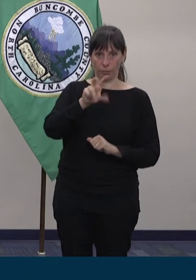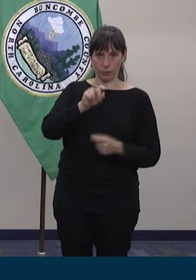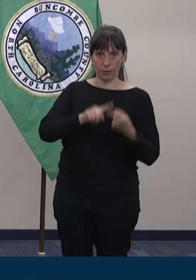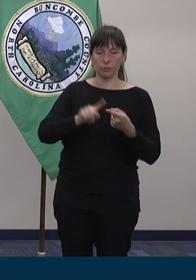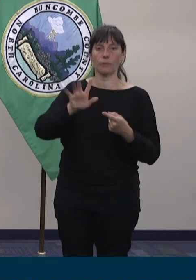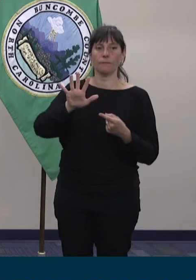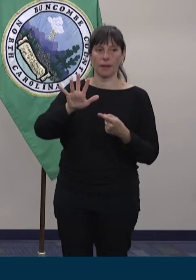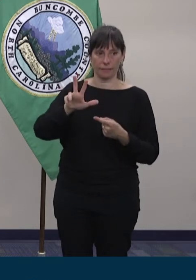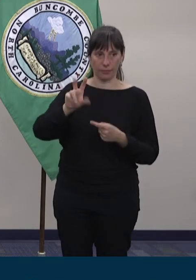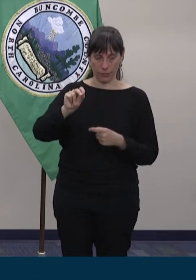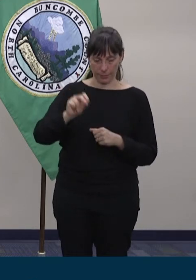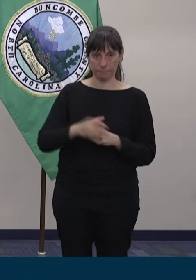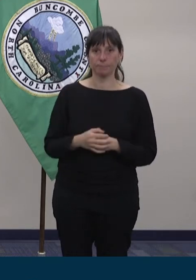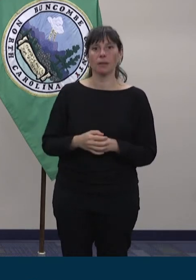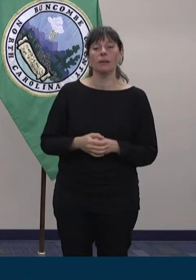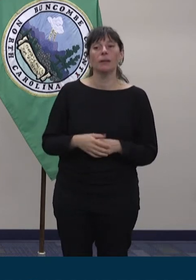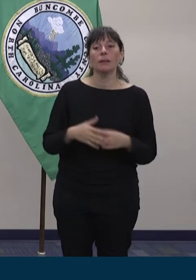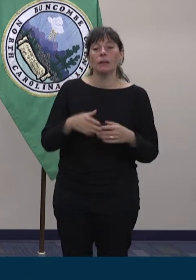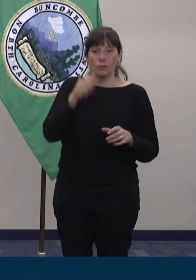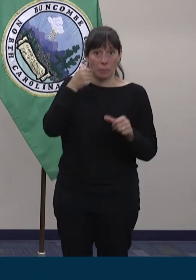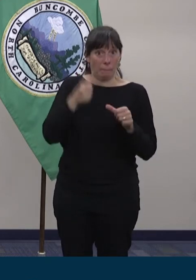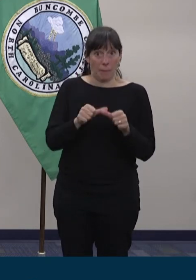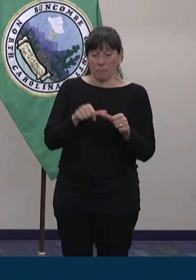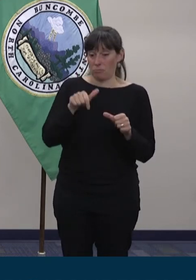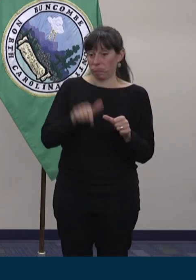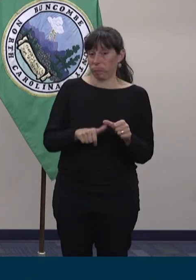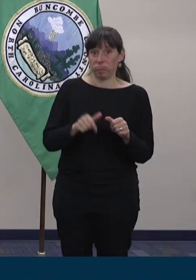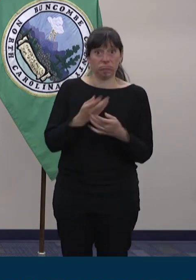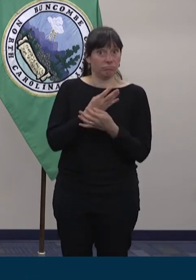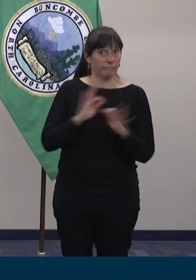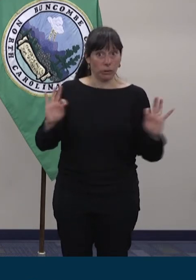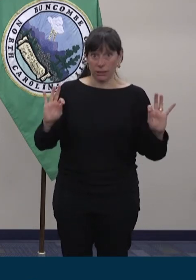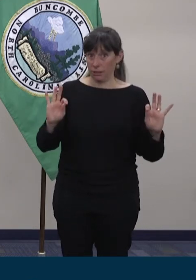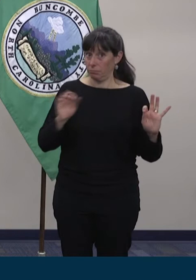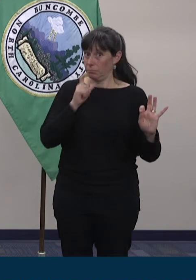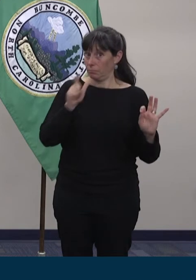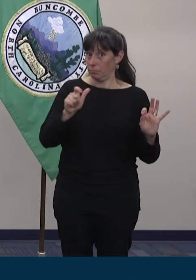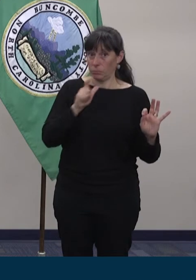including Medicaid or Medicare, bring their insurance cards with them.